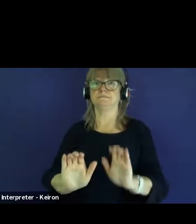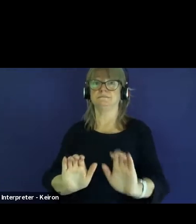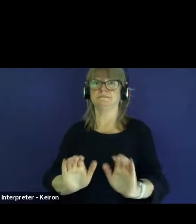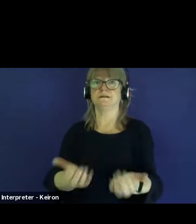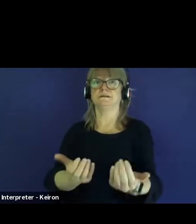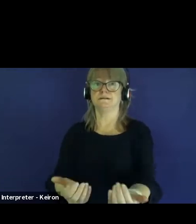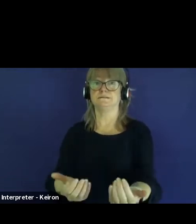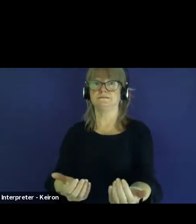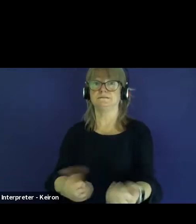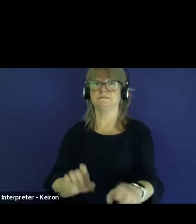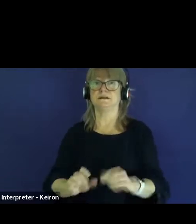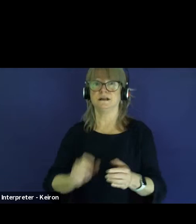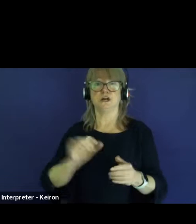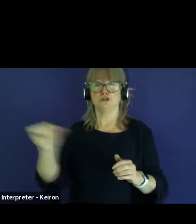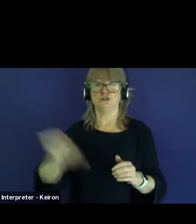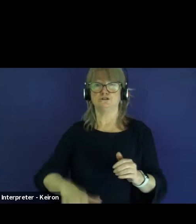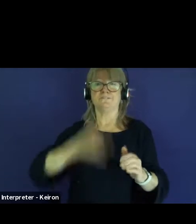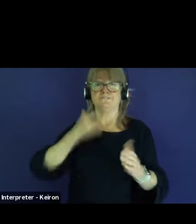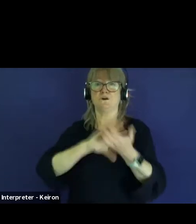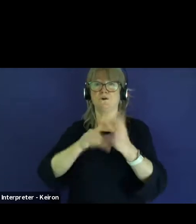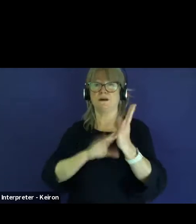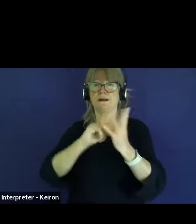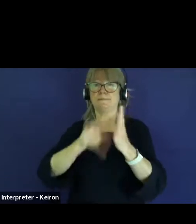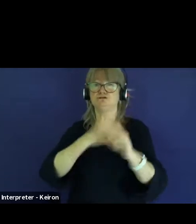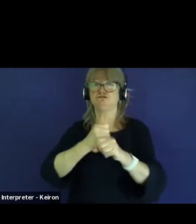Hamstrings should really be feeling it now.